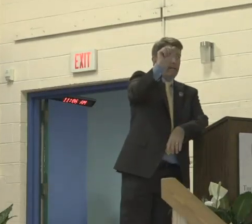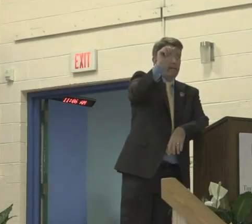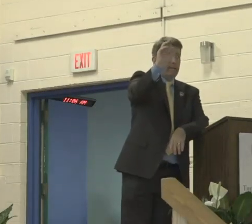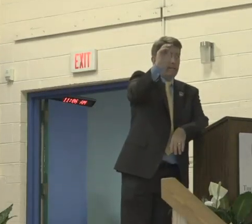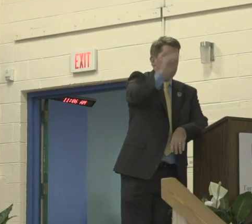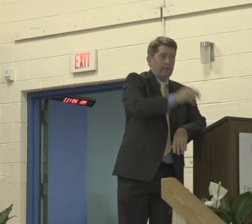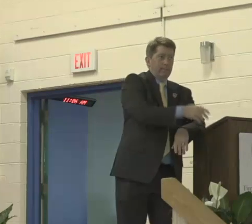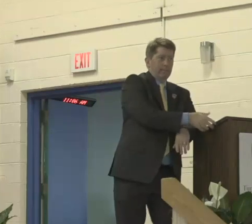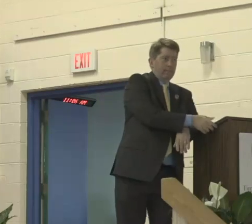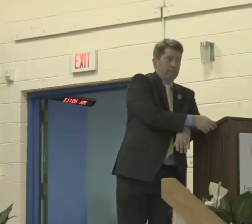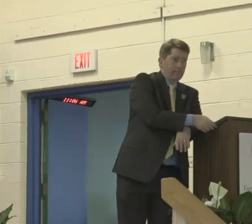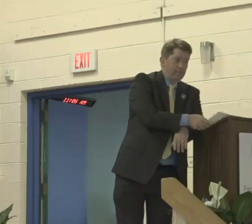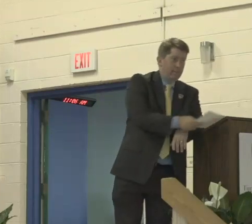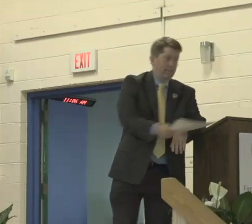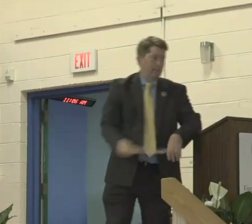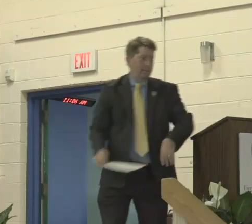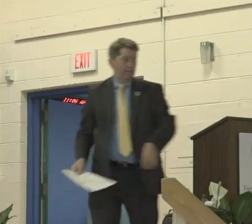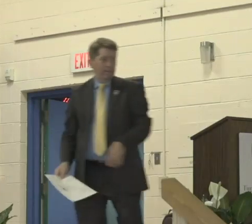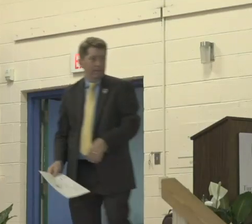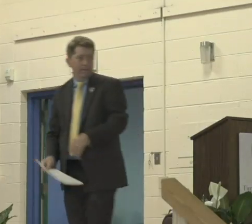is Mr. Adam.